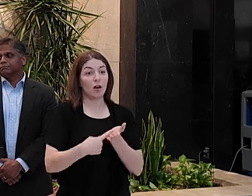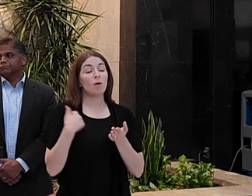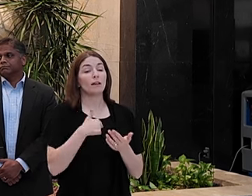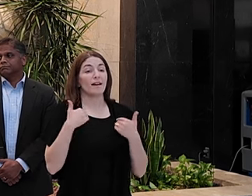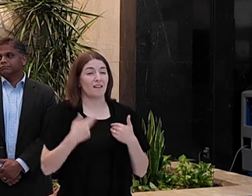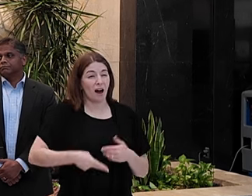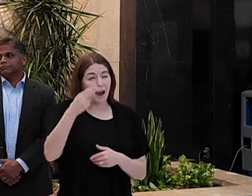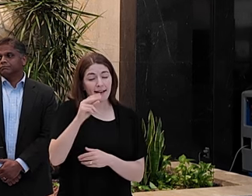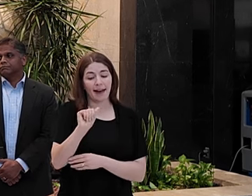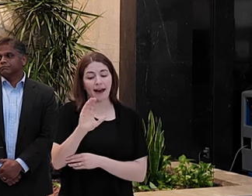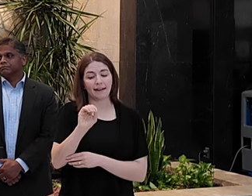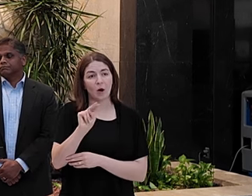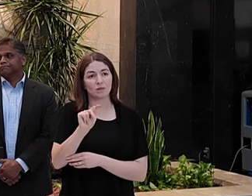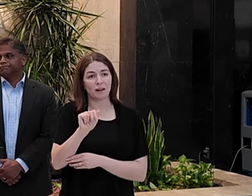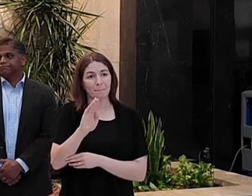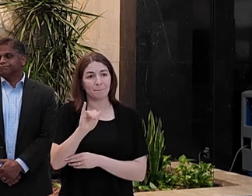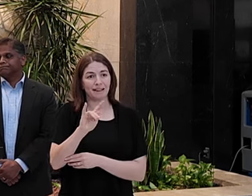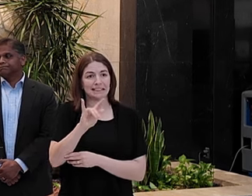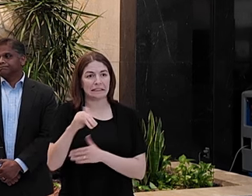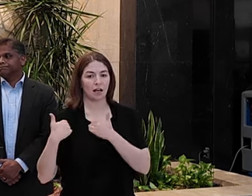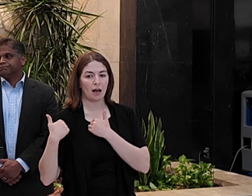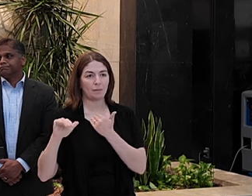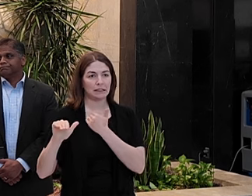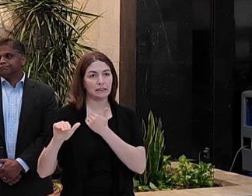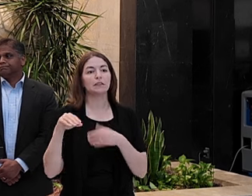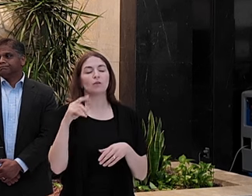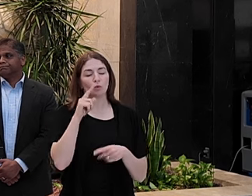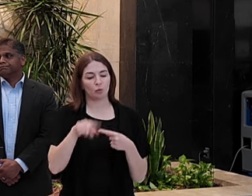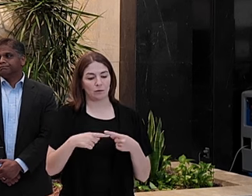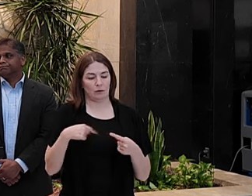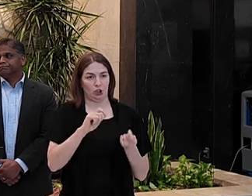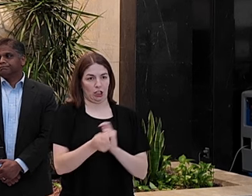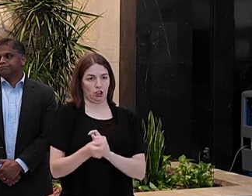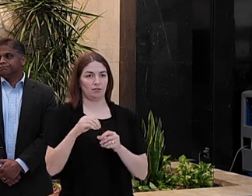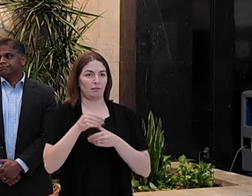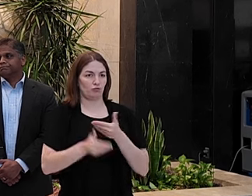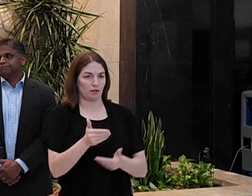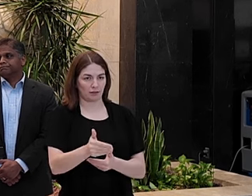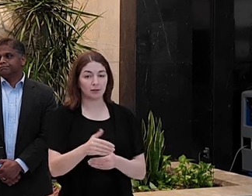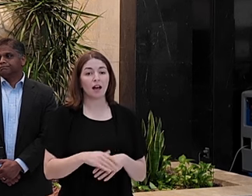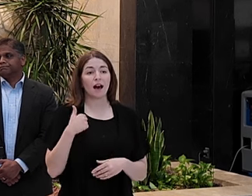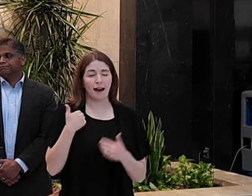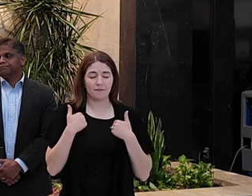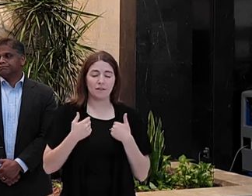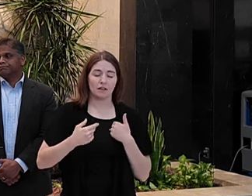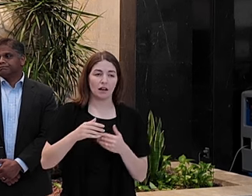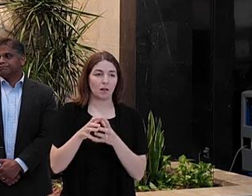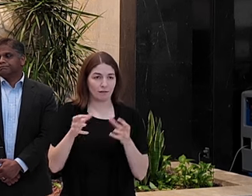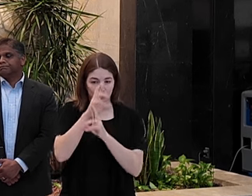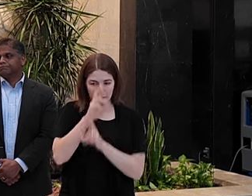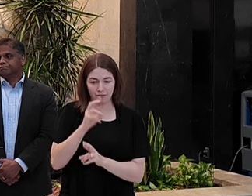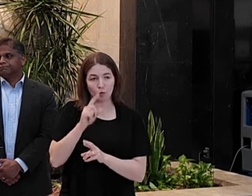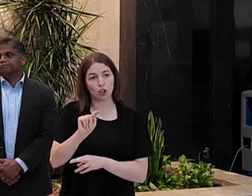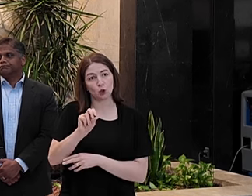on when we make changes in the process. We have instituted somebody that I have a high degree of respect for, Tony